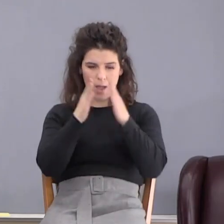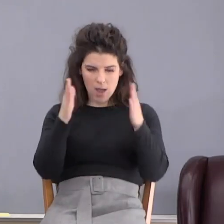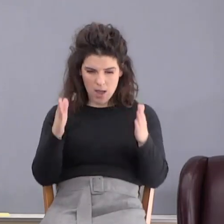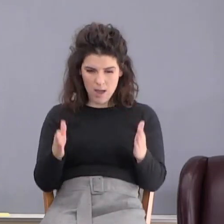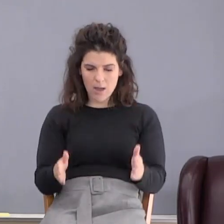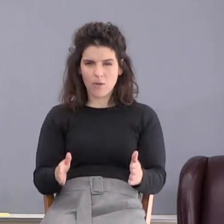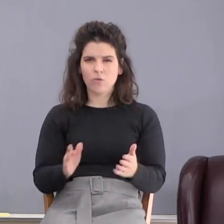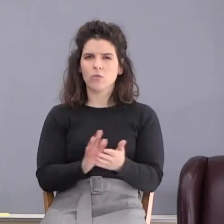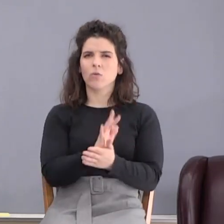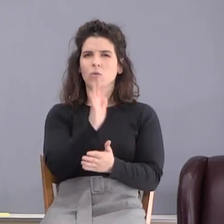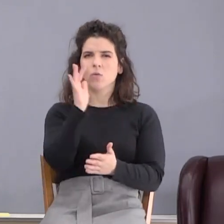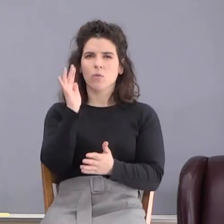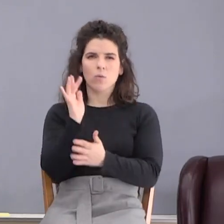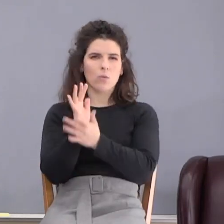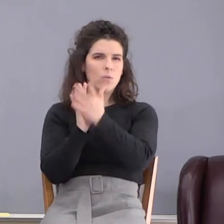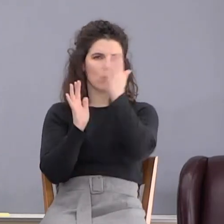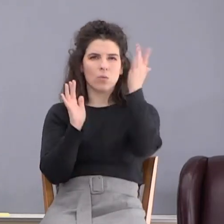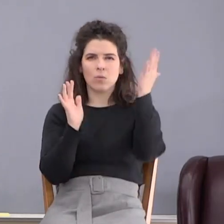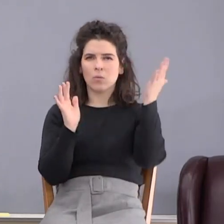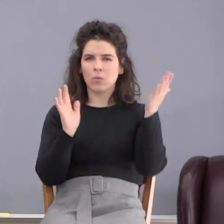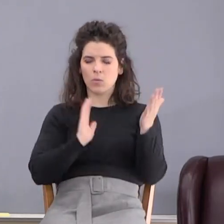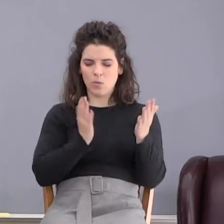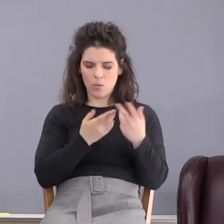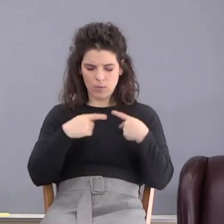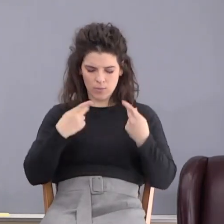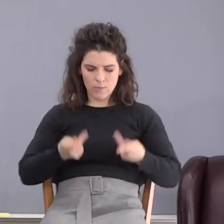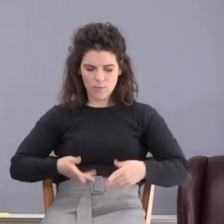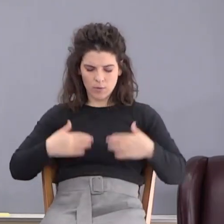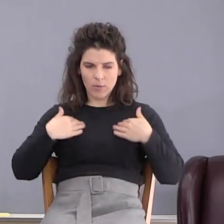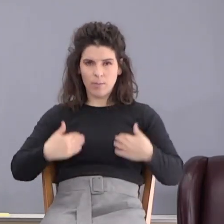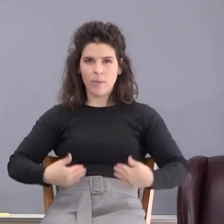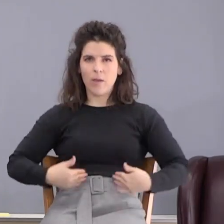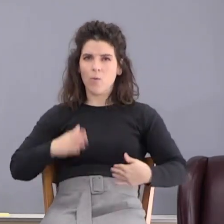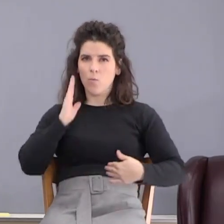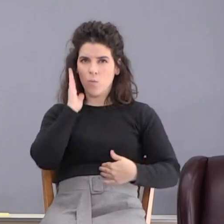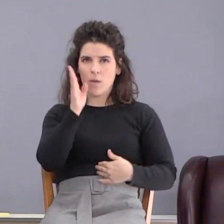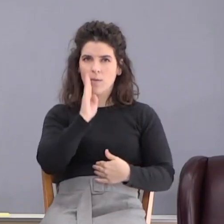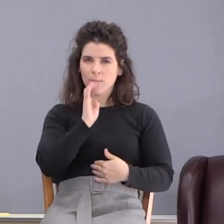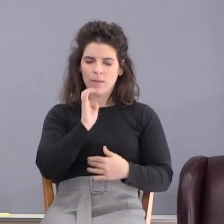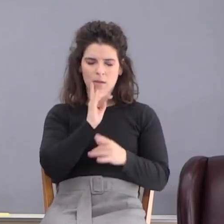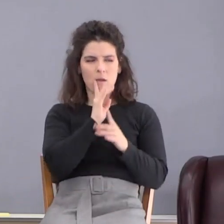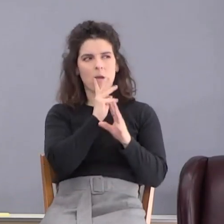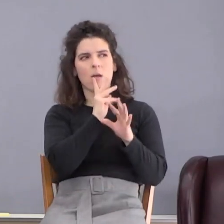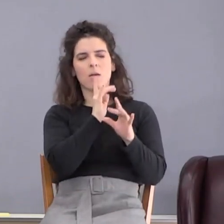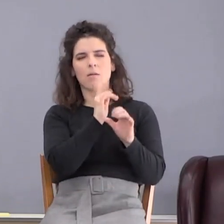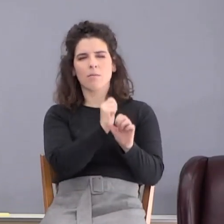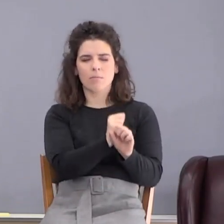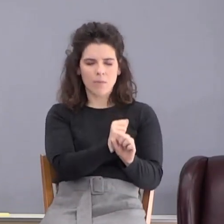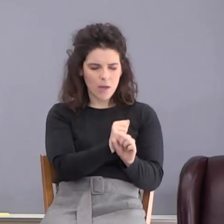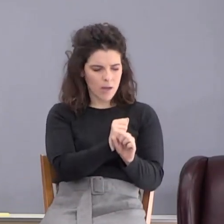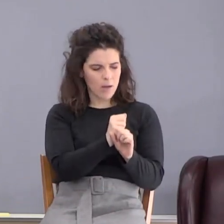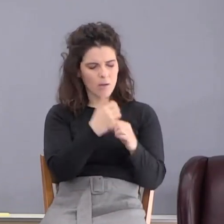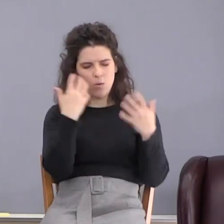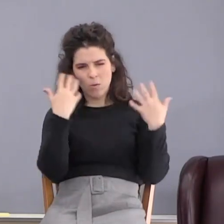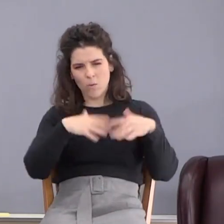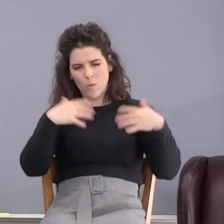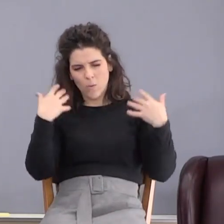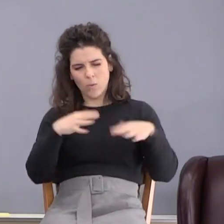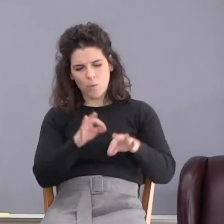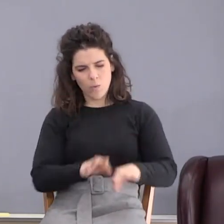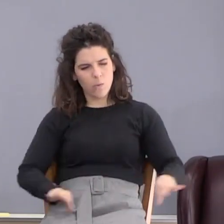house glory. Our physical bodies will be admired, adored,